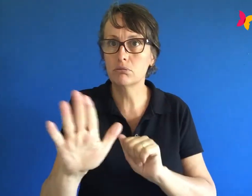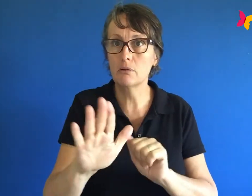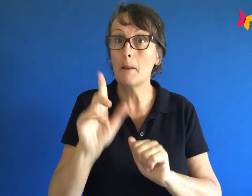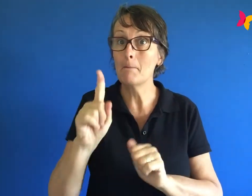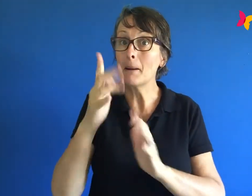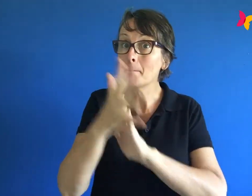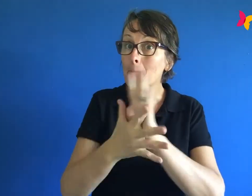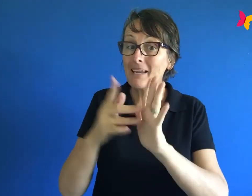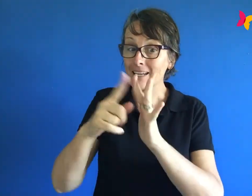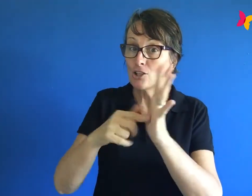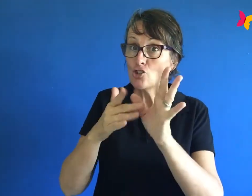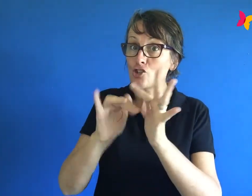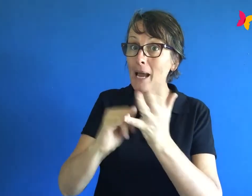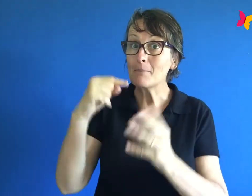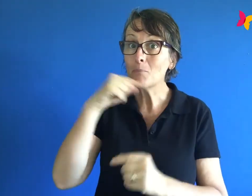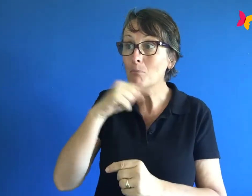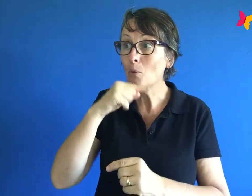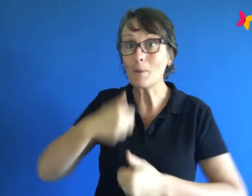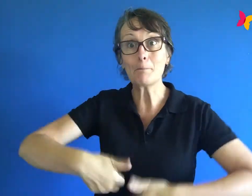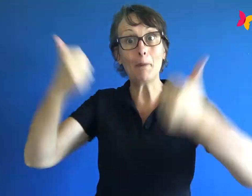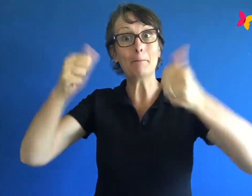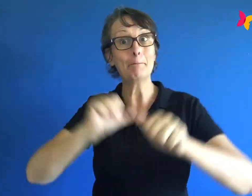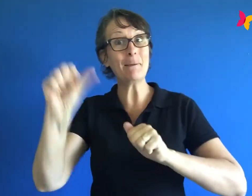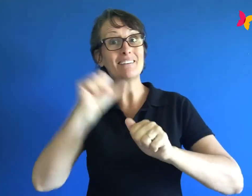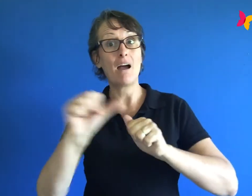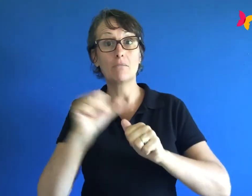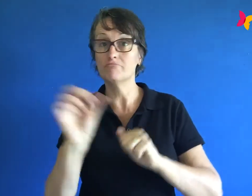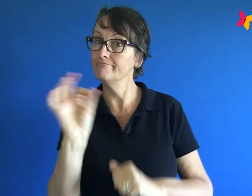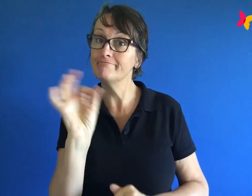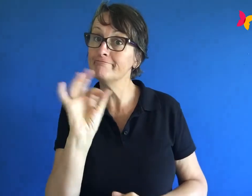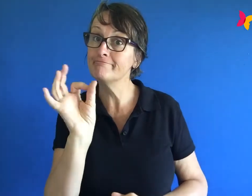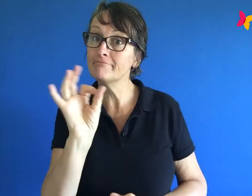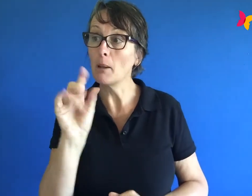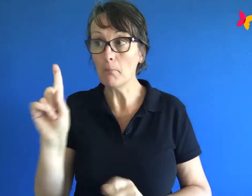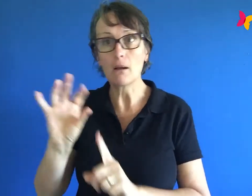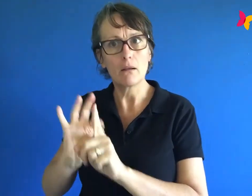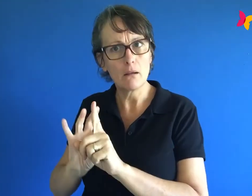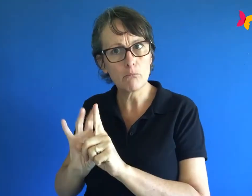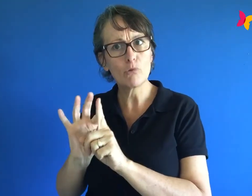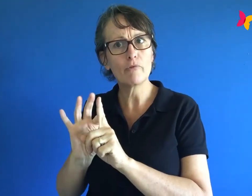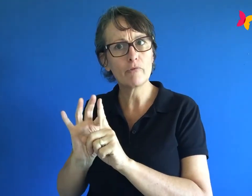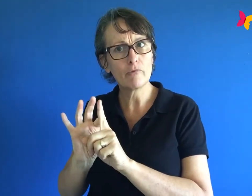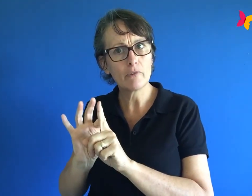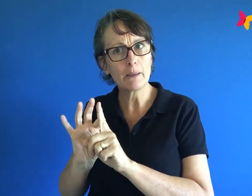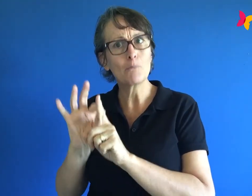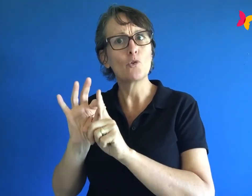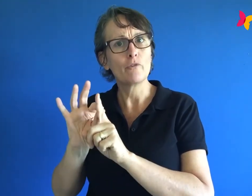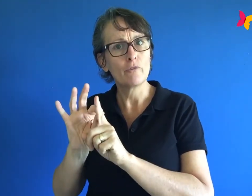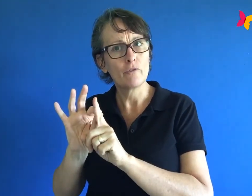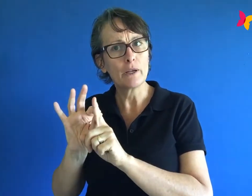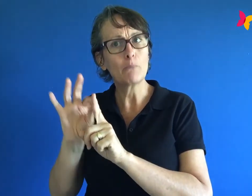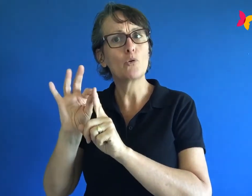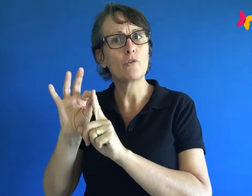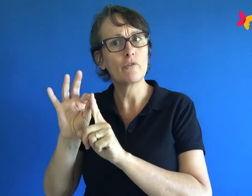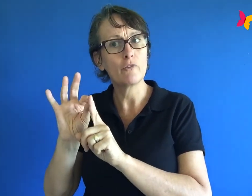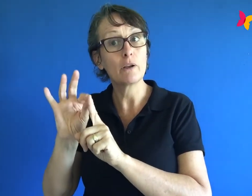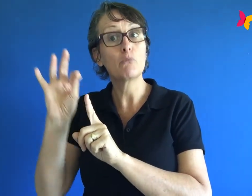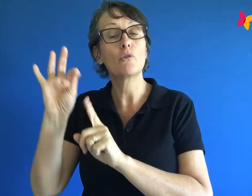mean that James was out of the woods. But he kept on improving. And soon after graduation, James packed his bags. He headed